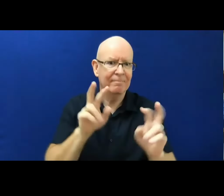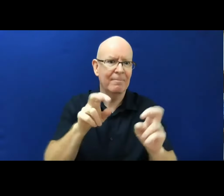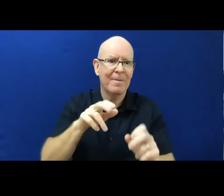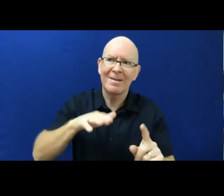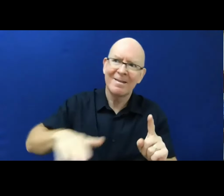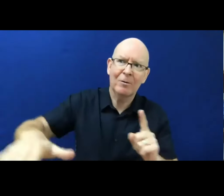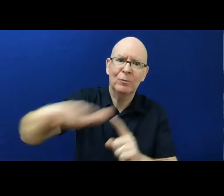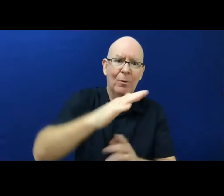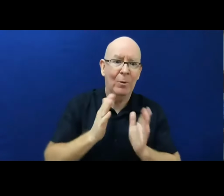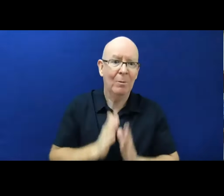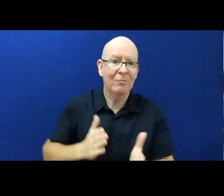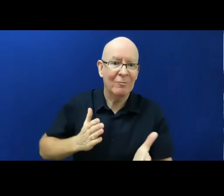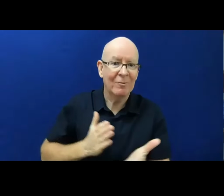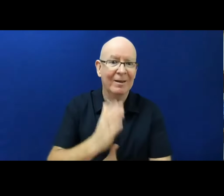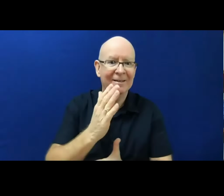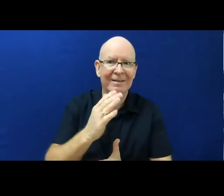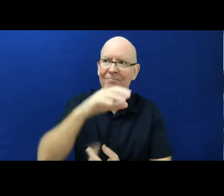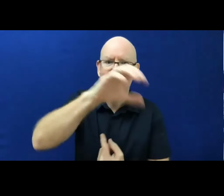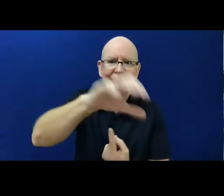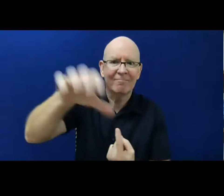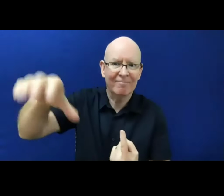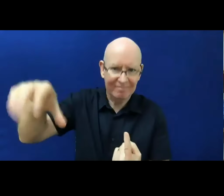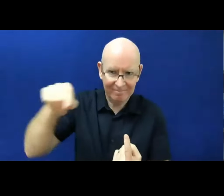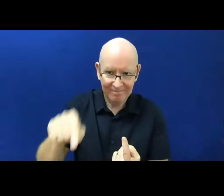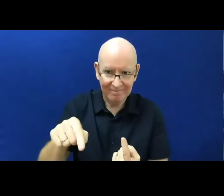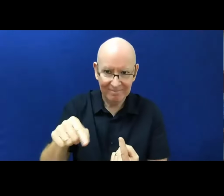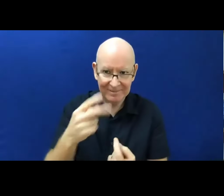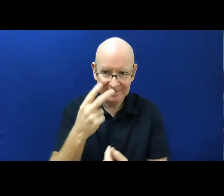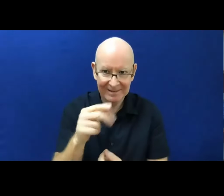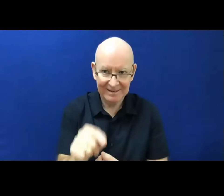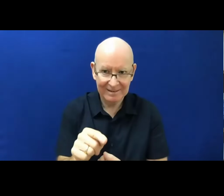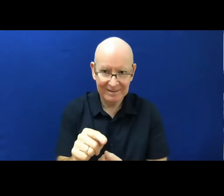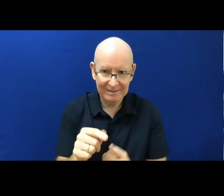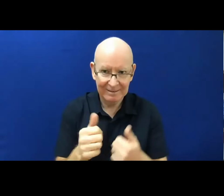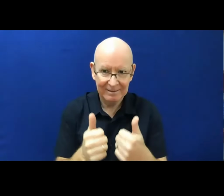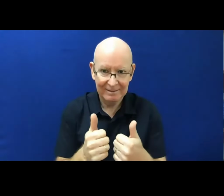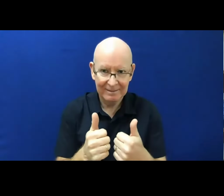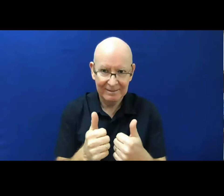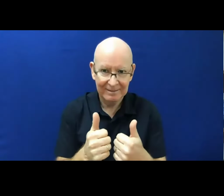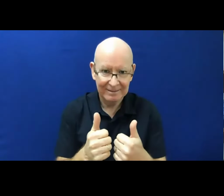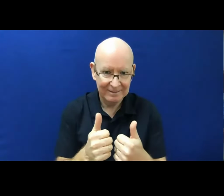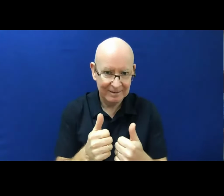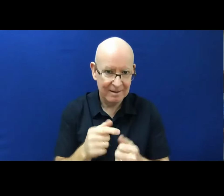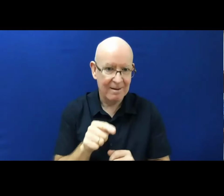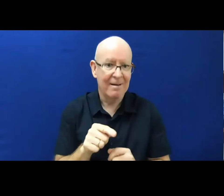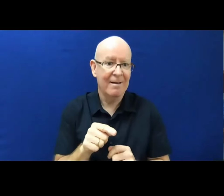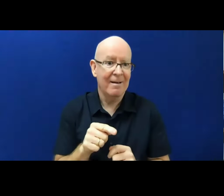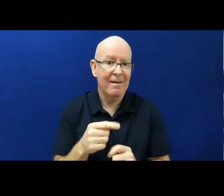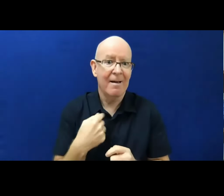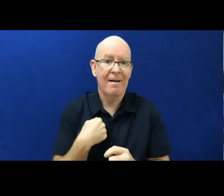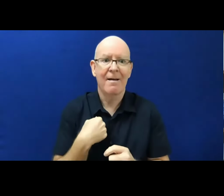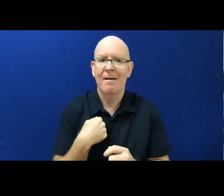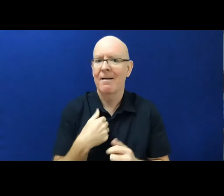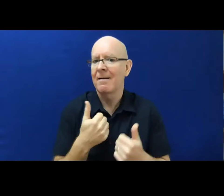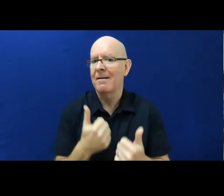a recommendation for adopting a disability treaty in the human rights field. And I think that